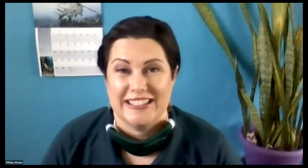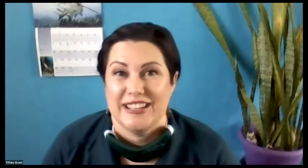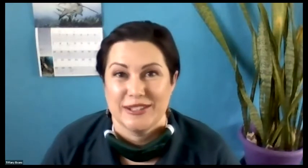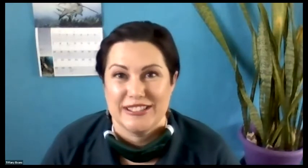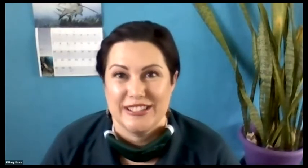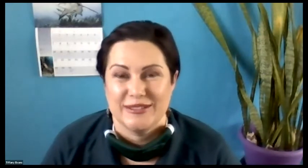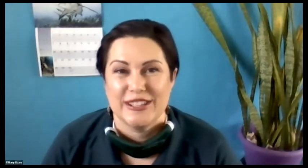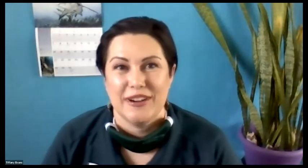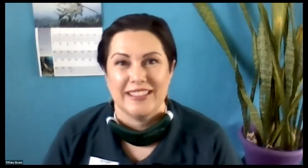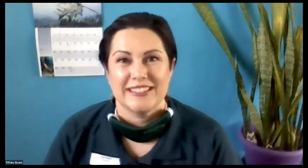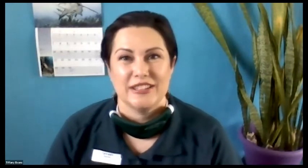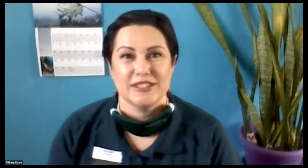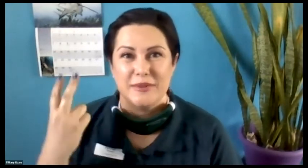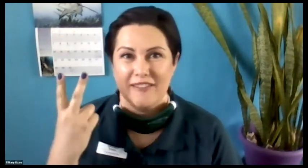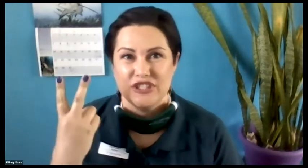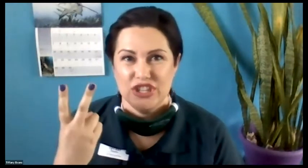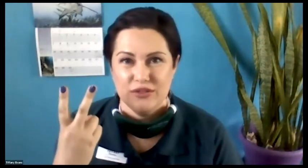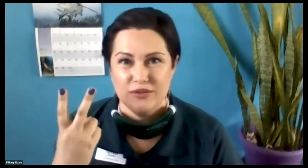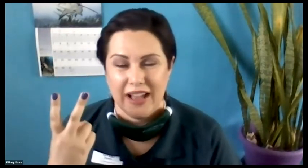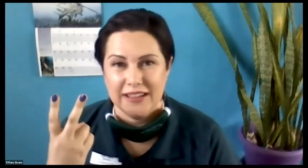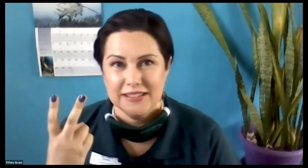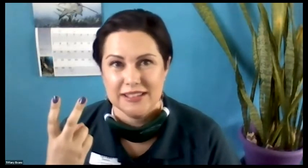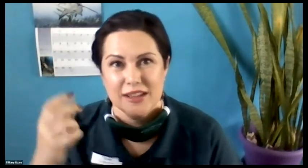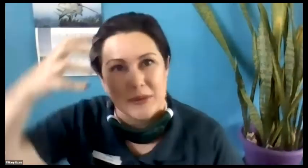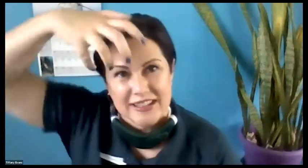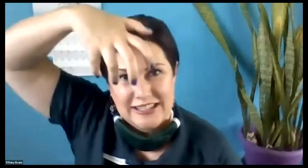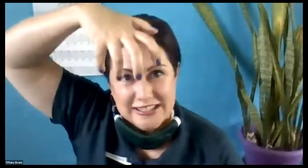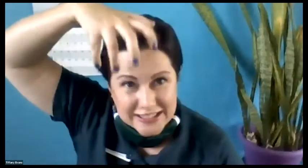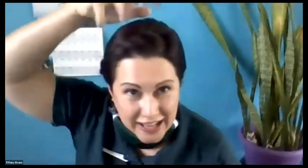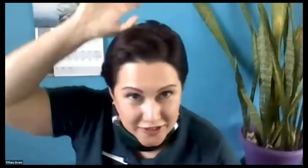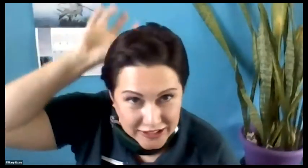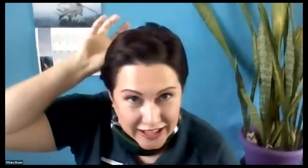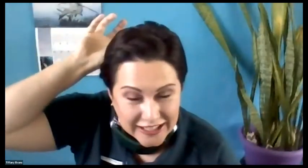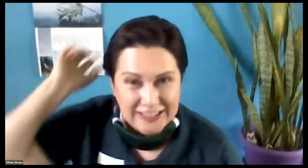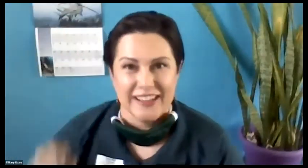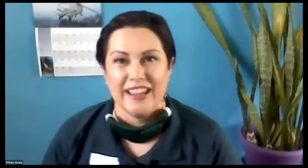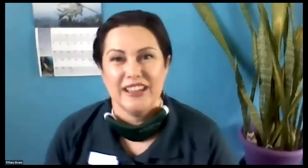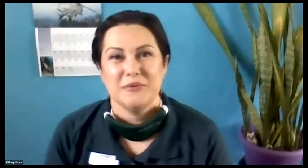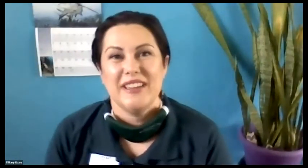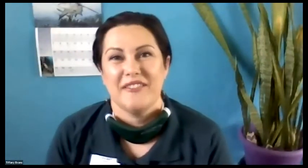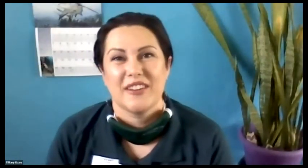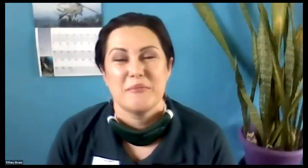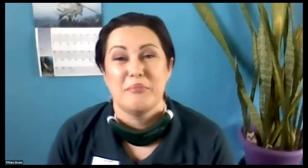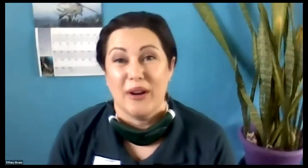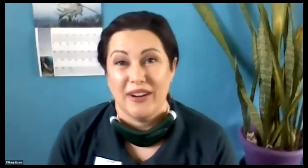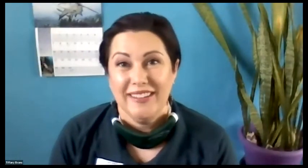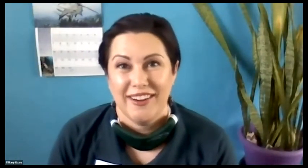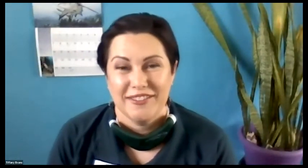Louis Zoo? So at the St. Louis Zoo, we have 2 lions. Remember, this is the sign for lion. And we have Kabara, our